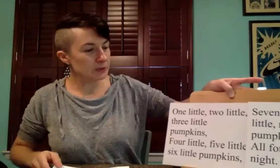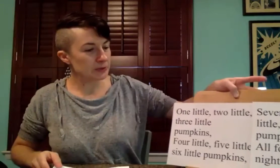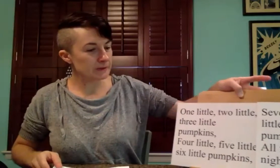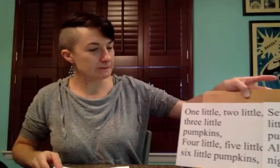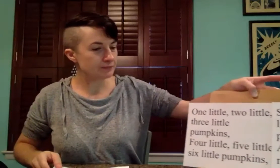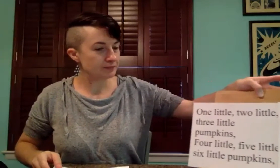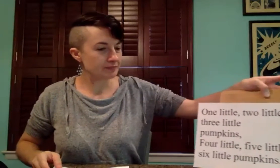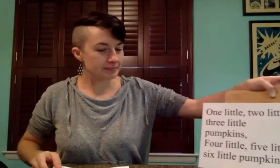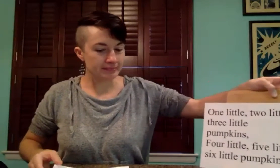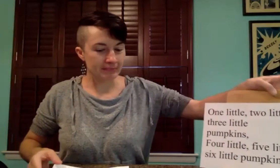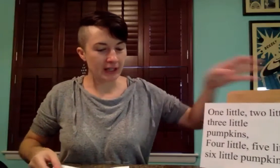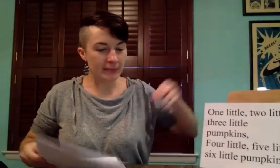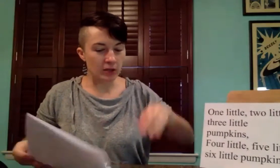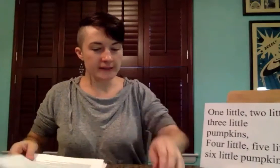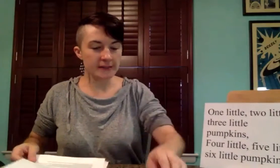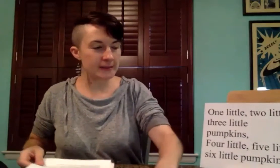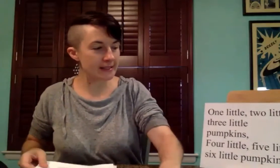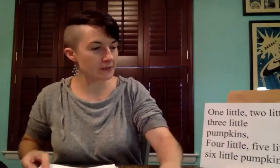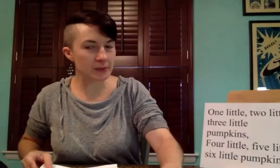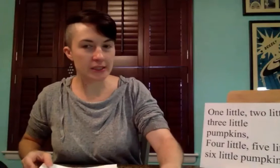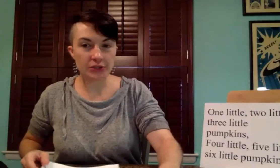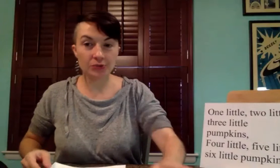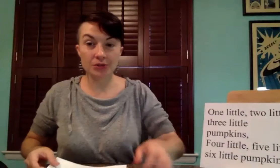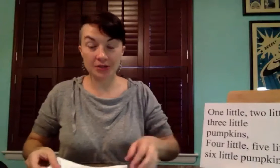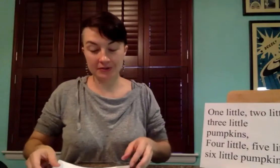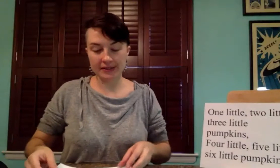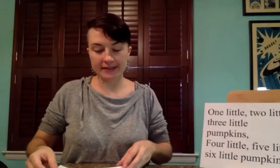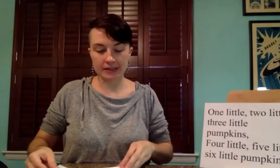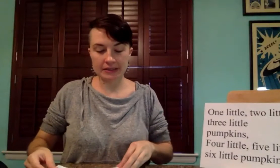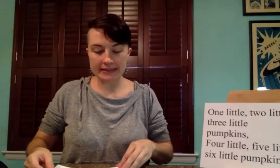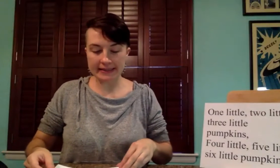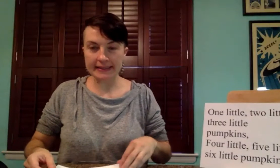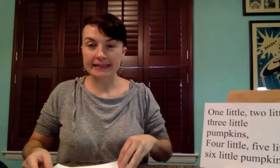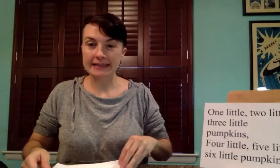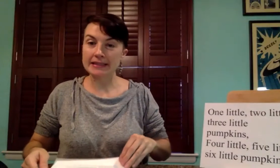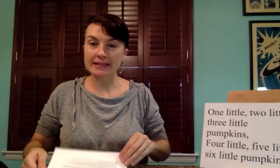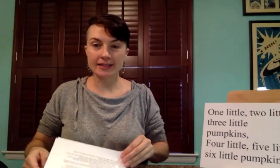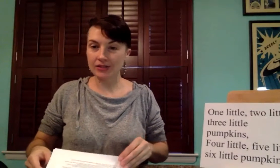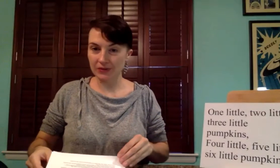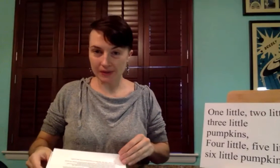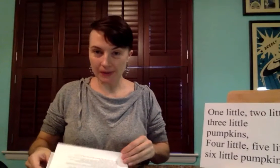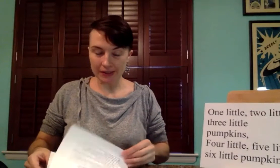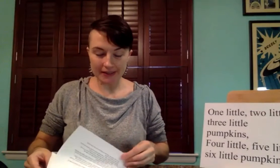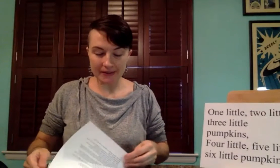So I'm also, instead of doing 2 children's songs, since this is just a recording this week,